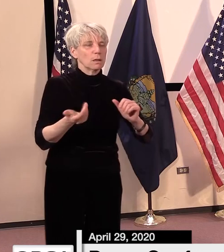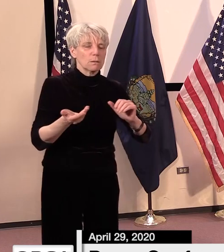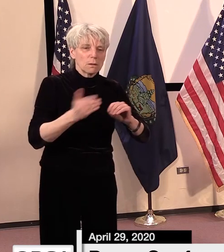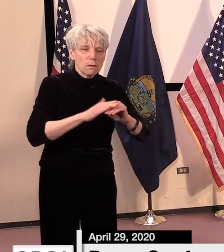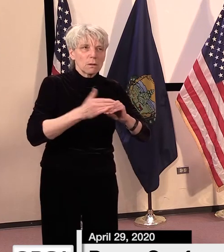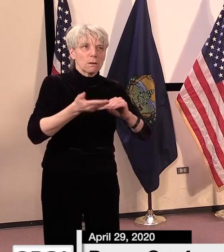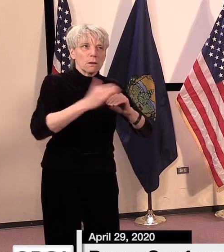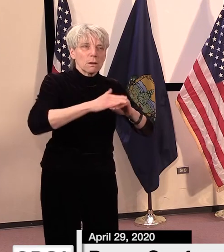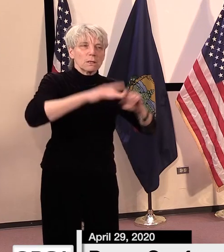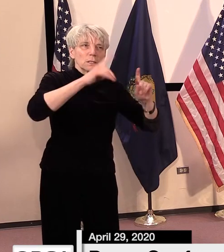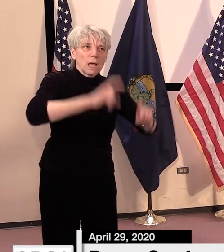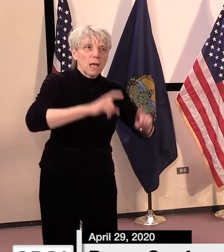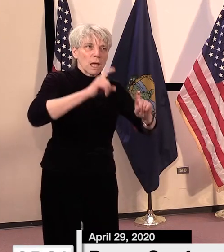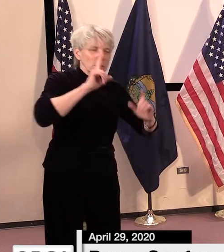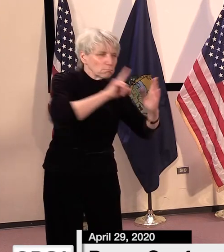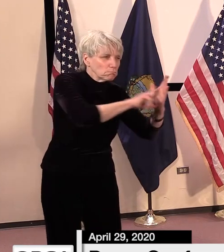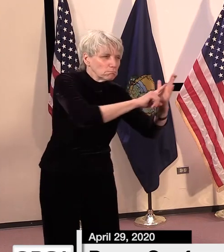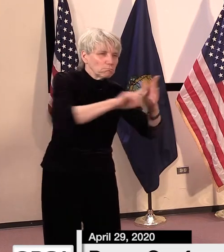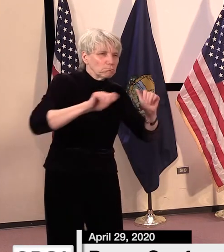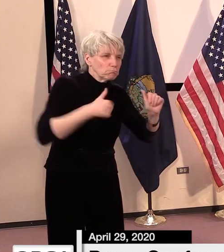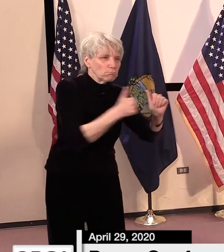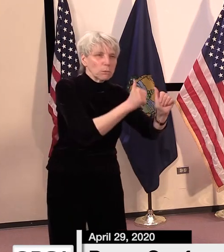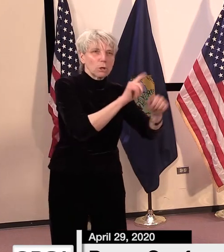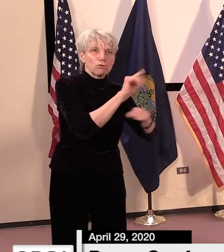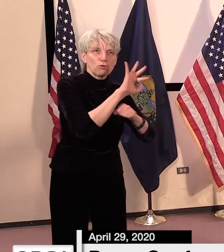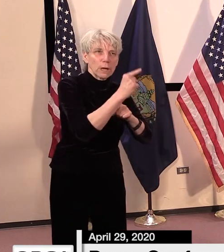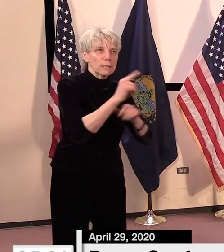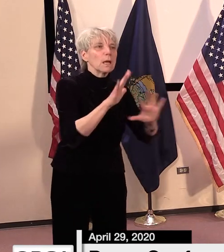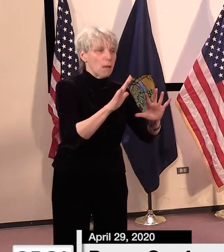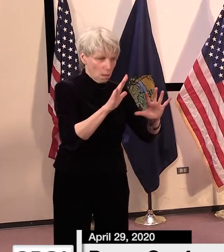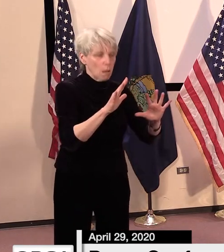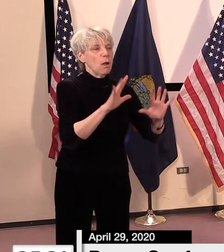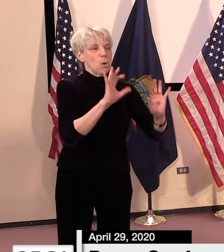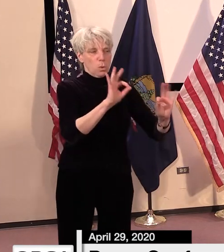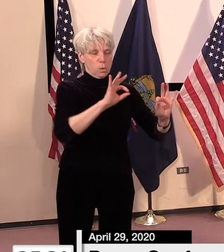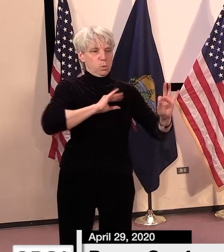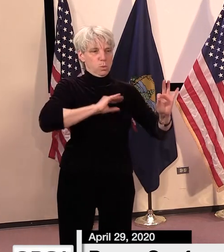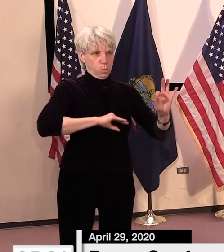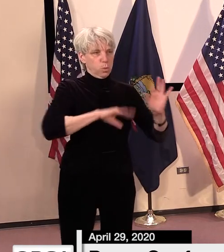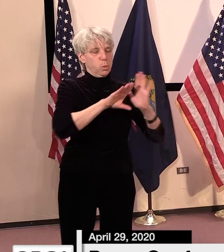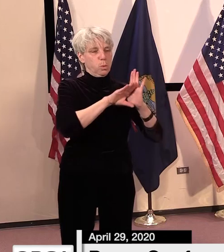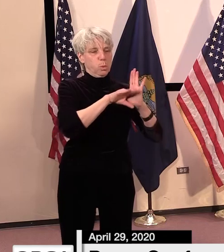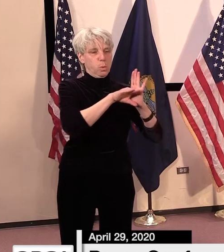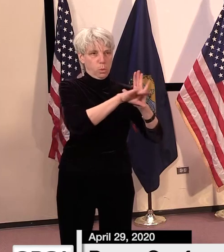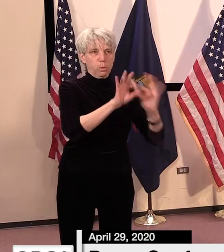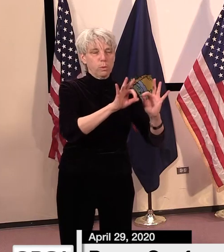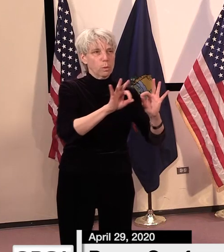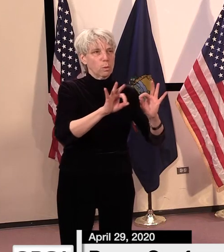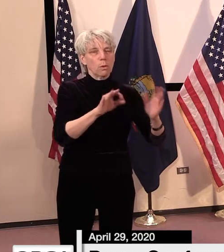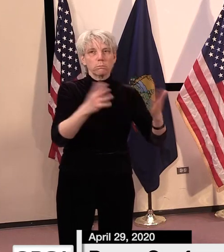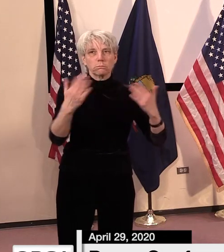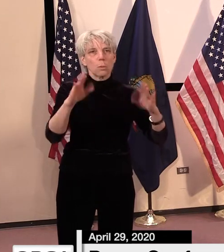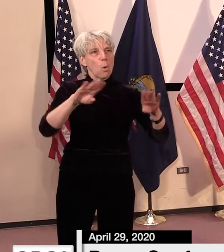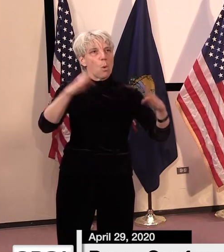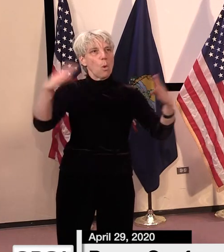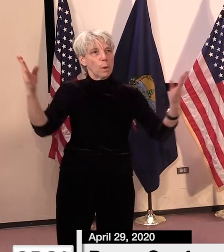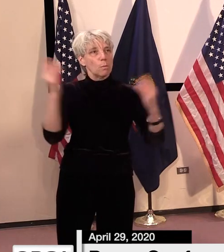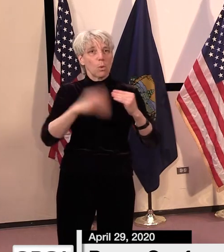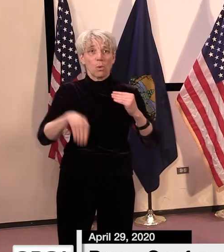to increase amounts of testing and tracing in order to open up more of the sectors so that we can get back to some sort of normal in the future.